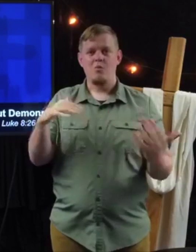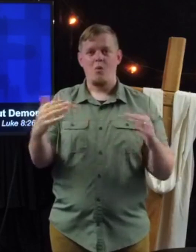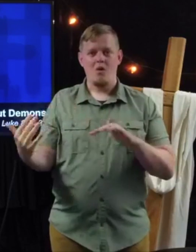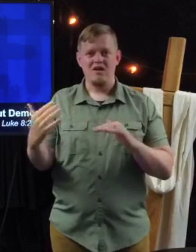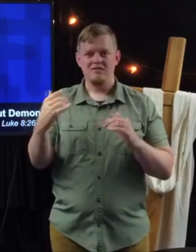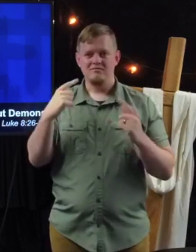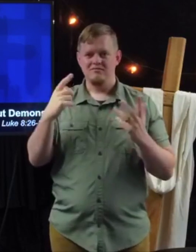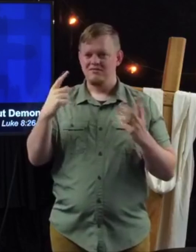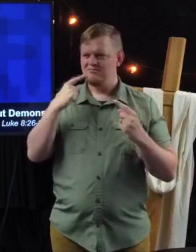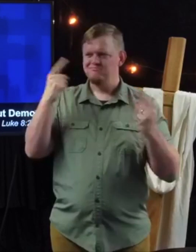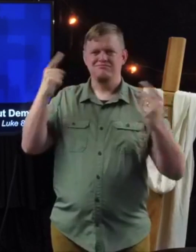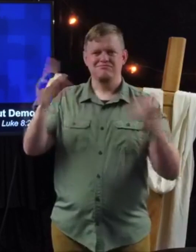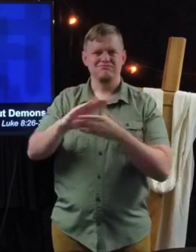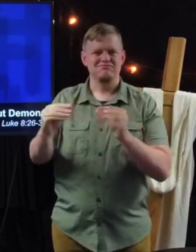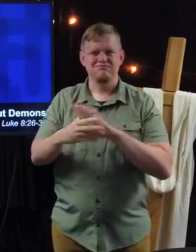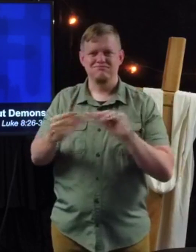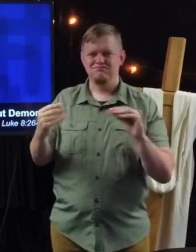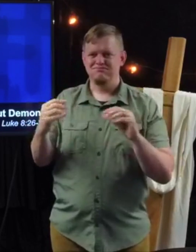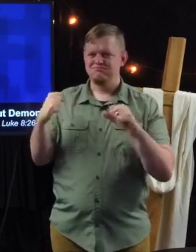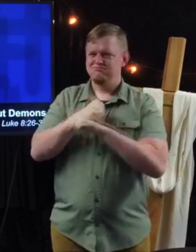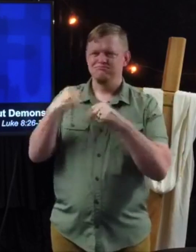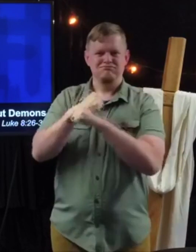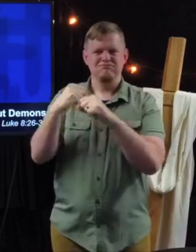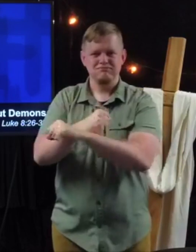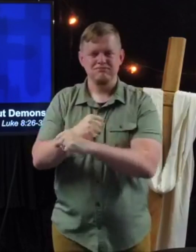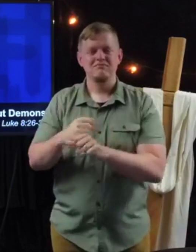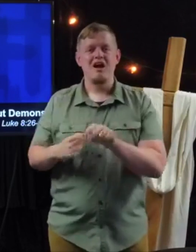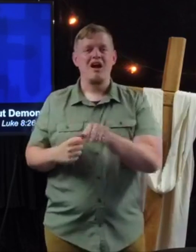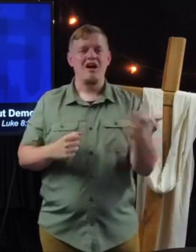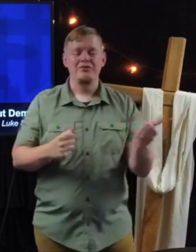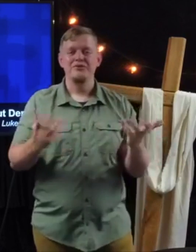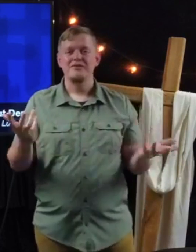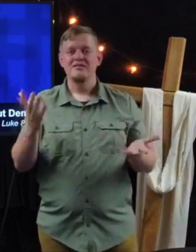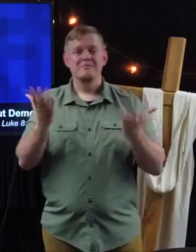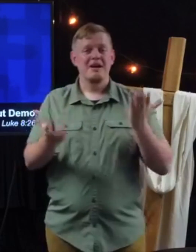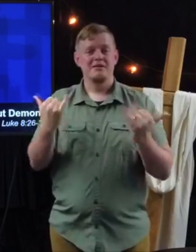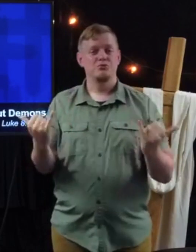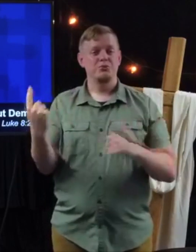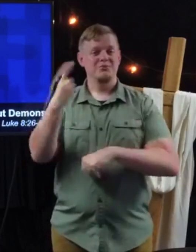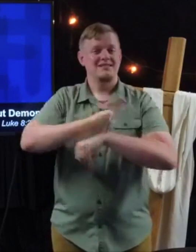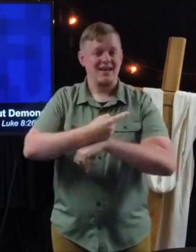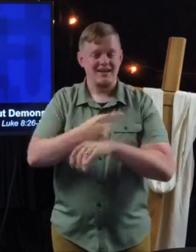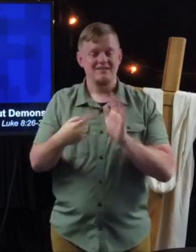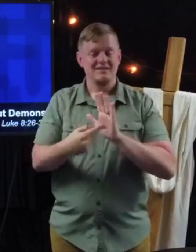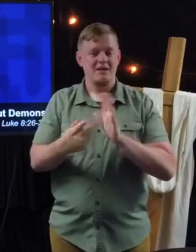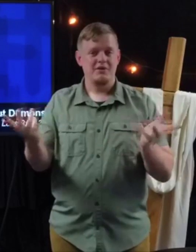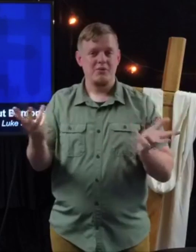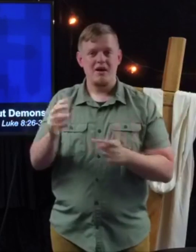the warrior. This is a successful story and fight. And then another, maybe today that you may know, an example